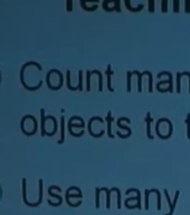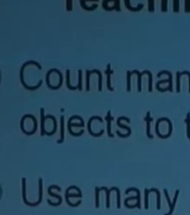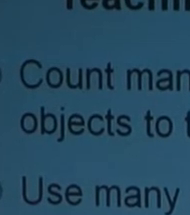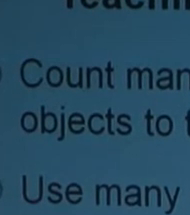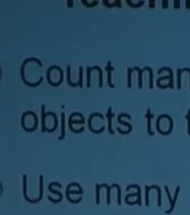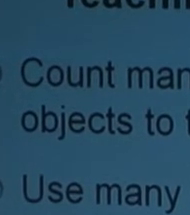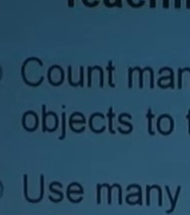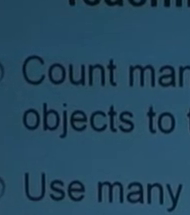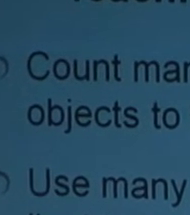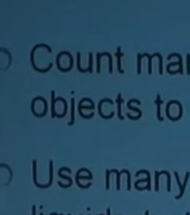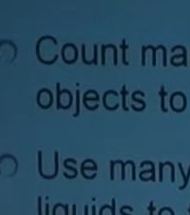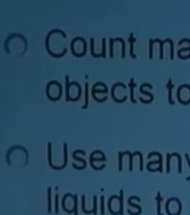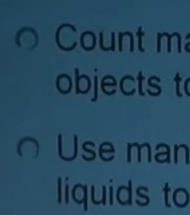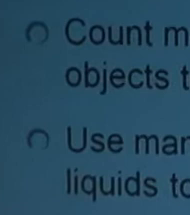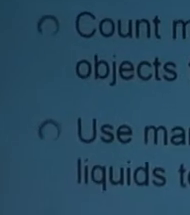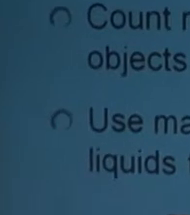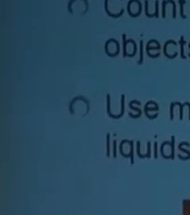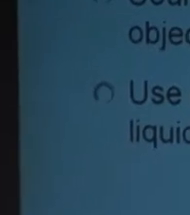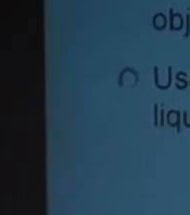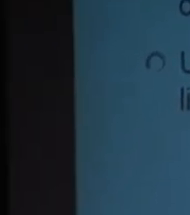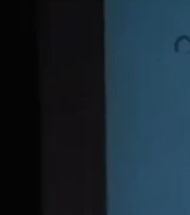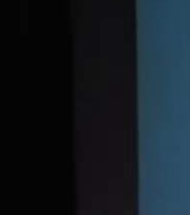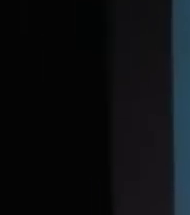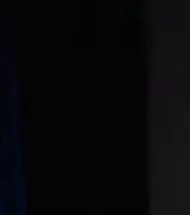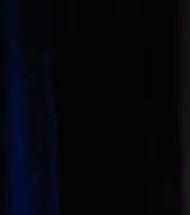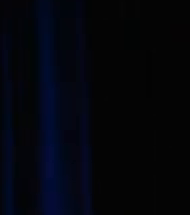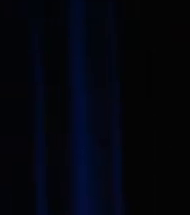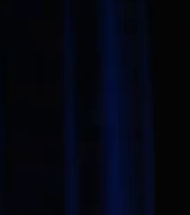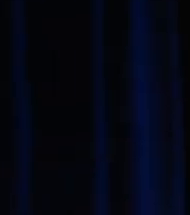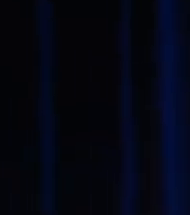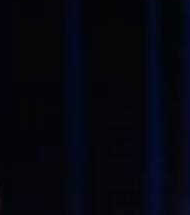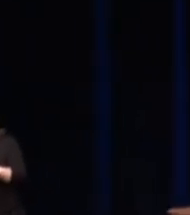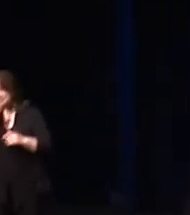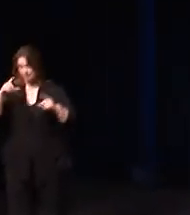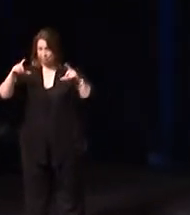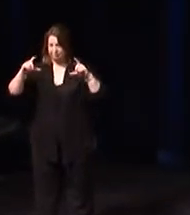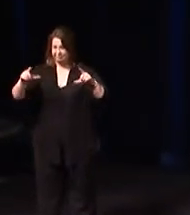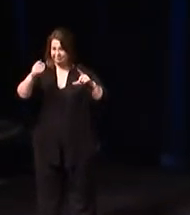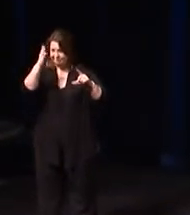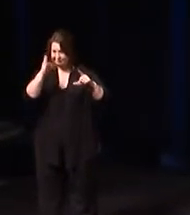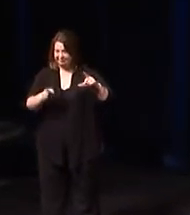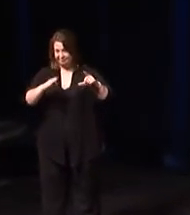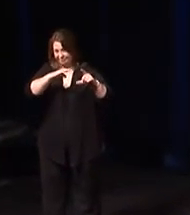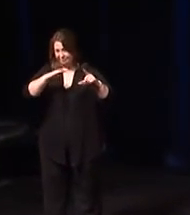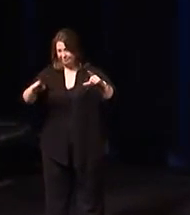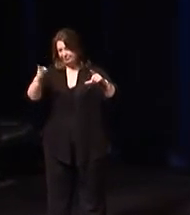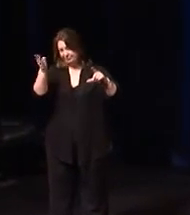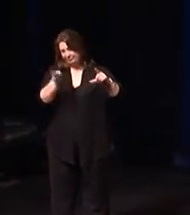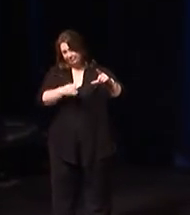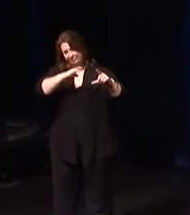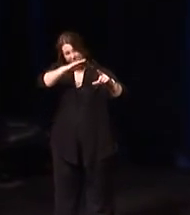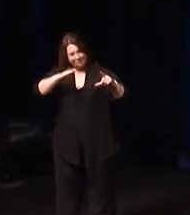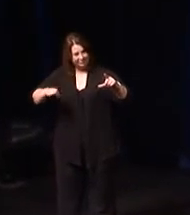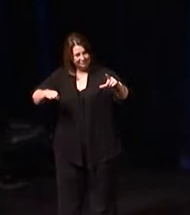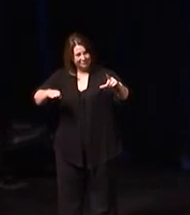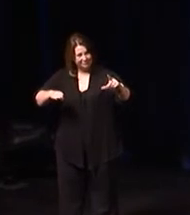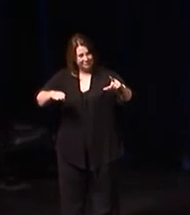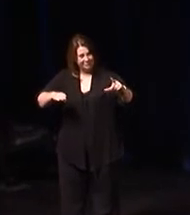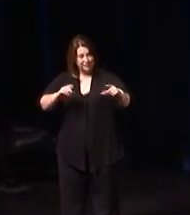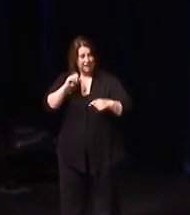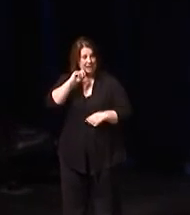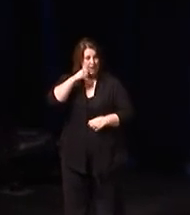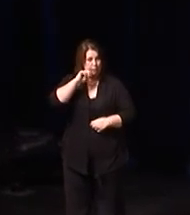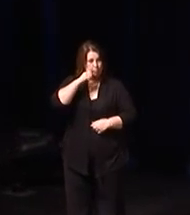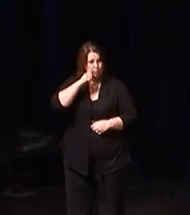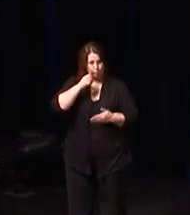subtraction. Teach fractions. Like when, let's say you get a pizza. Use a teachable moment. We're going to cut the pizza up into pieces. We cut an apple up into